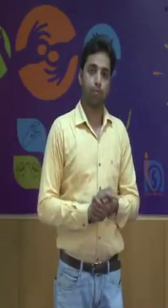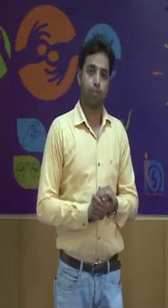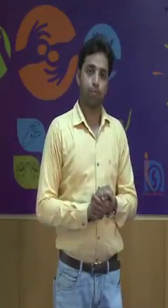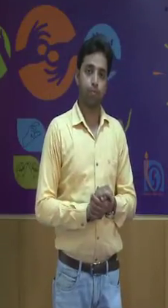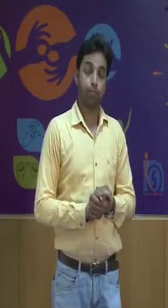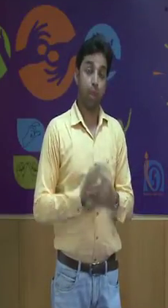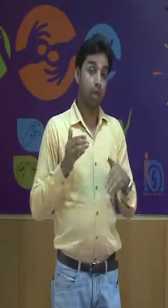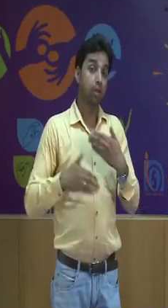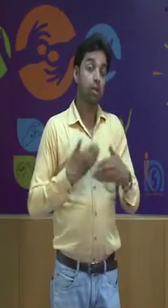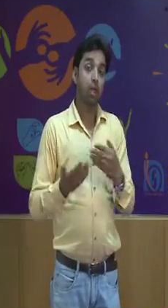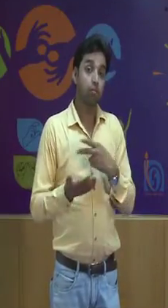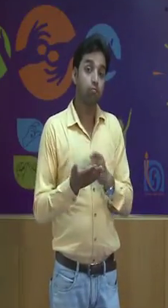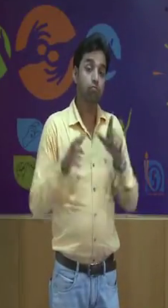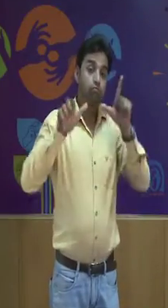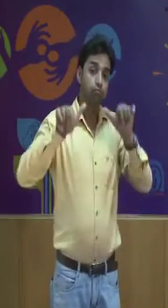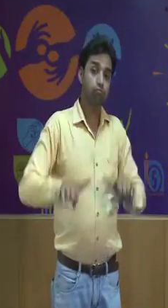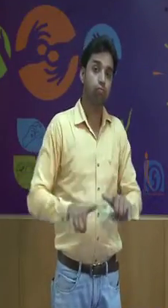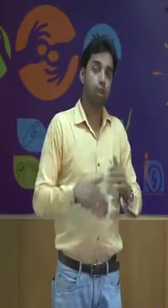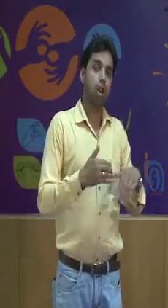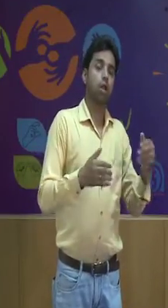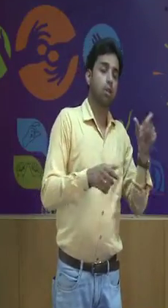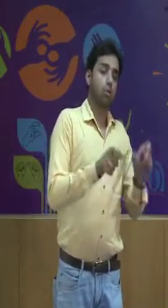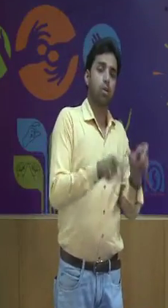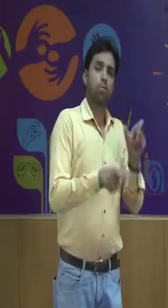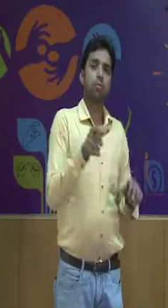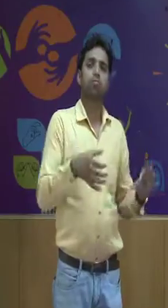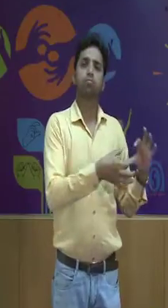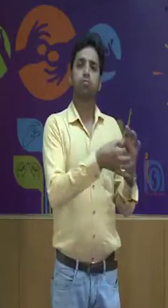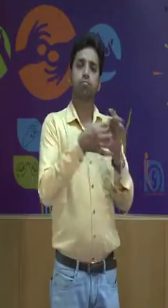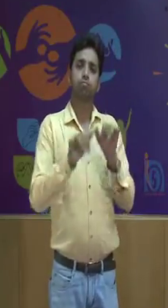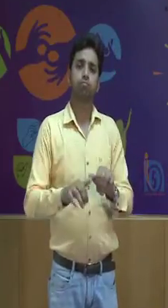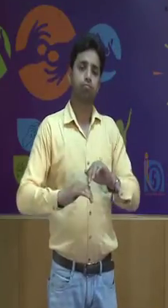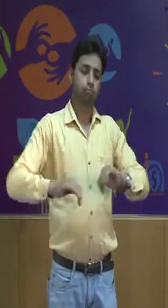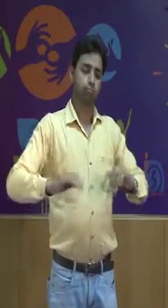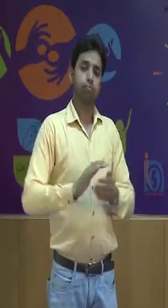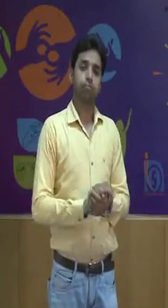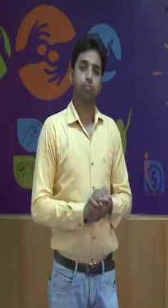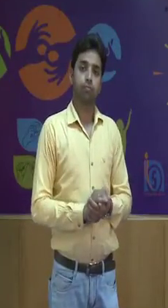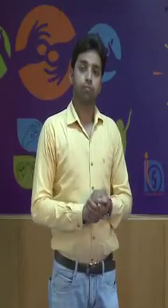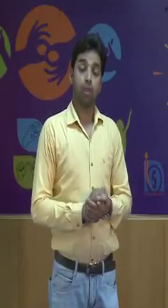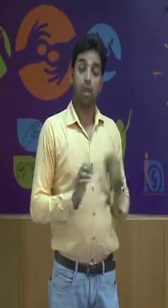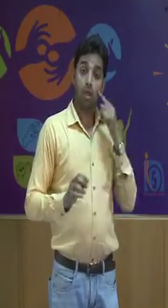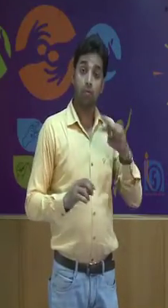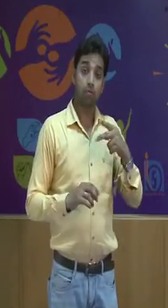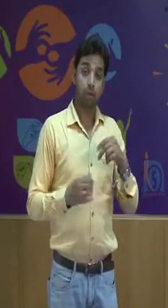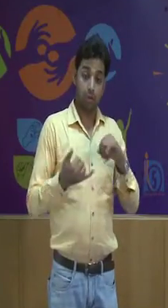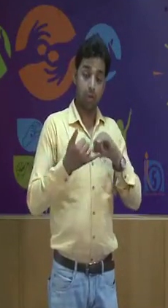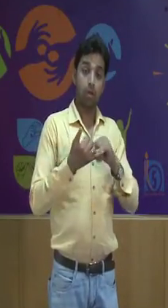They had to live away from other people and even their shadow was considered